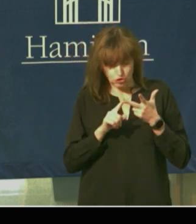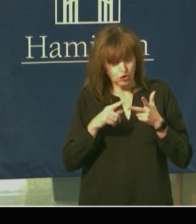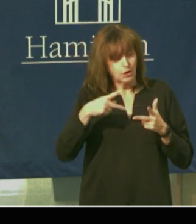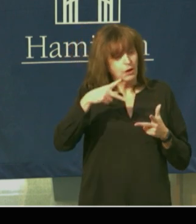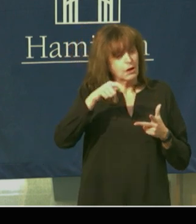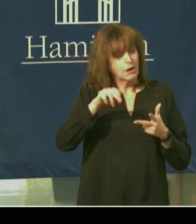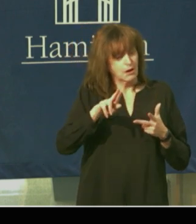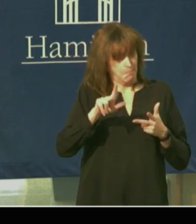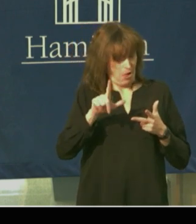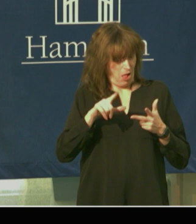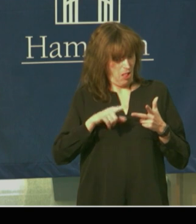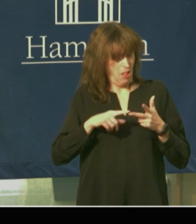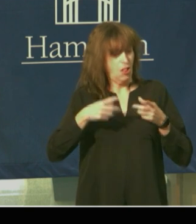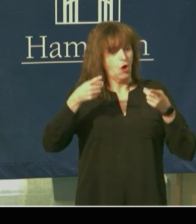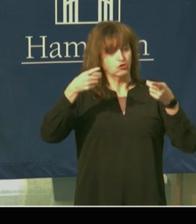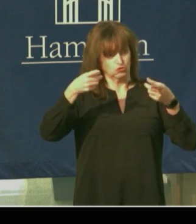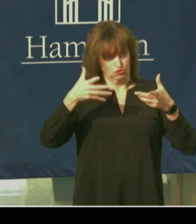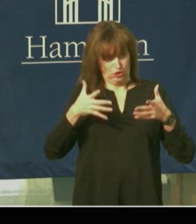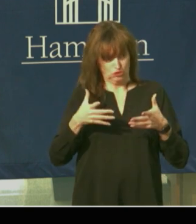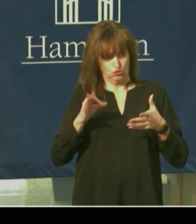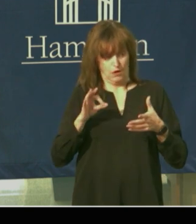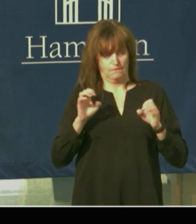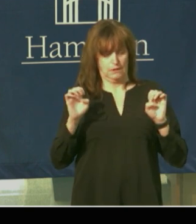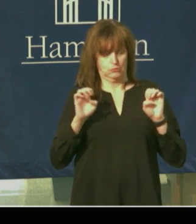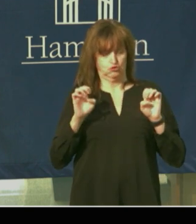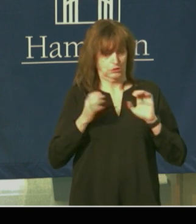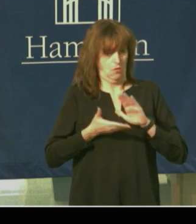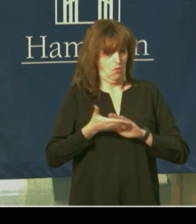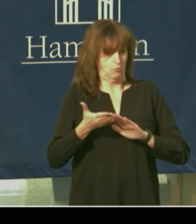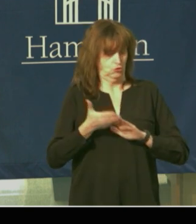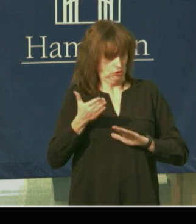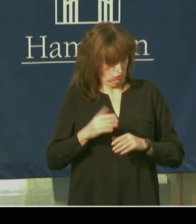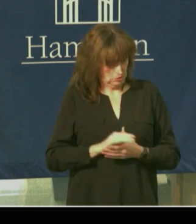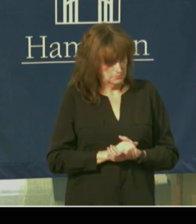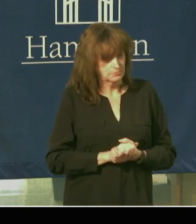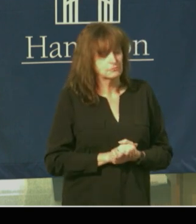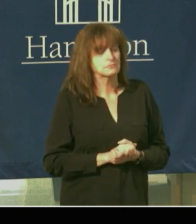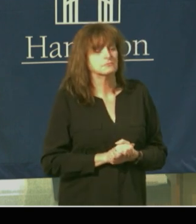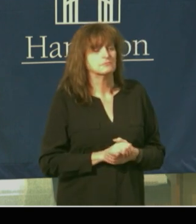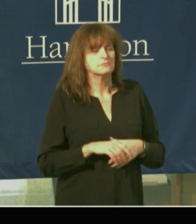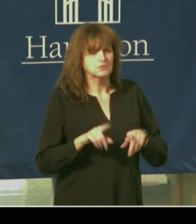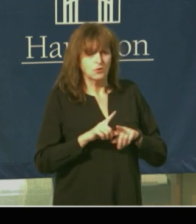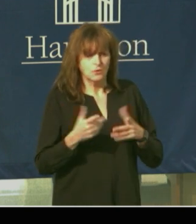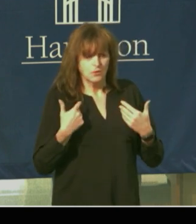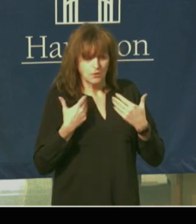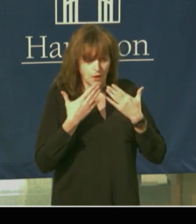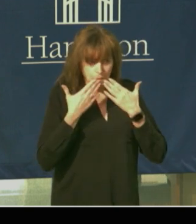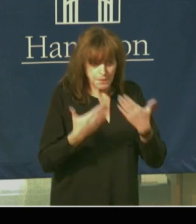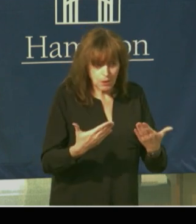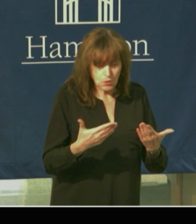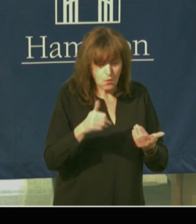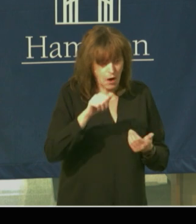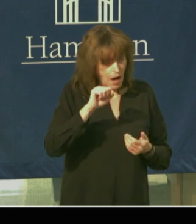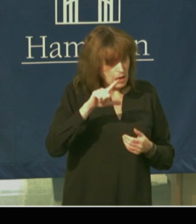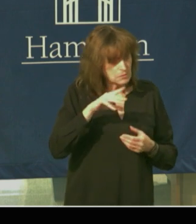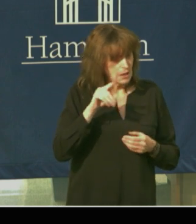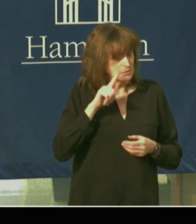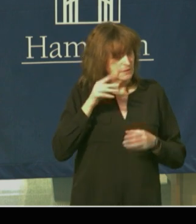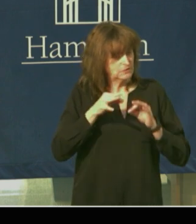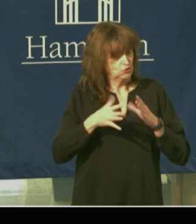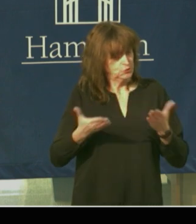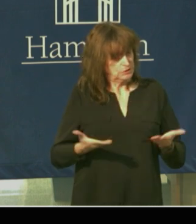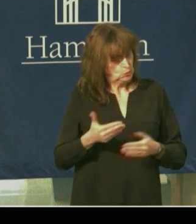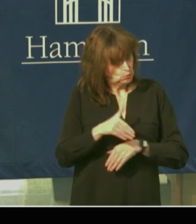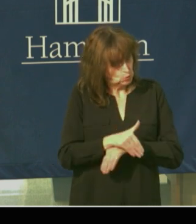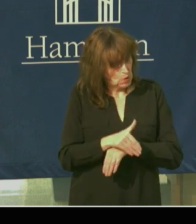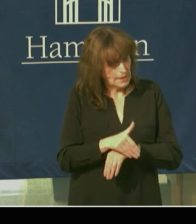Mayor, before we start with the questions, would you like to begin with the current status of the city, sir? Thank you very much,